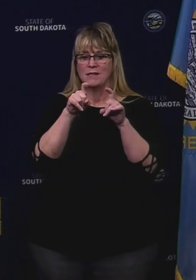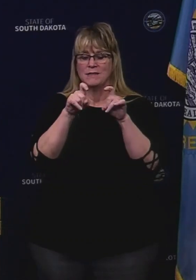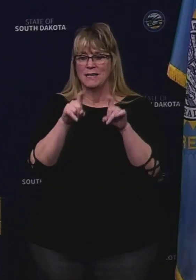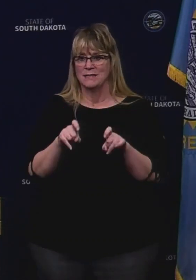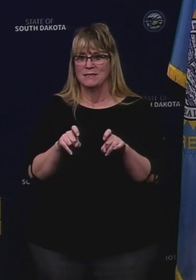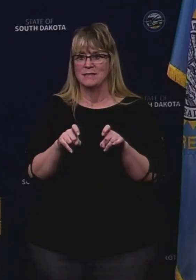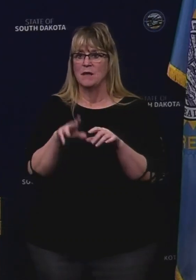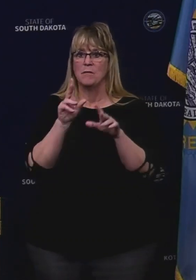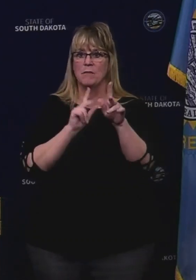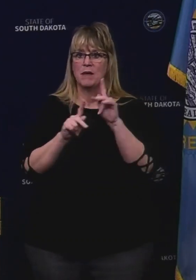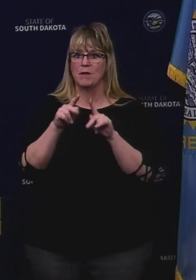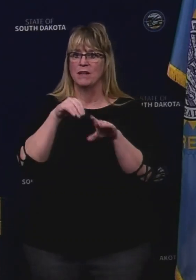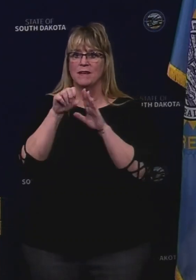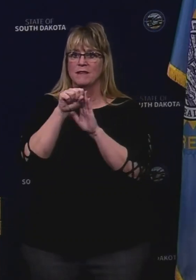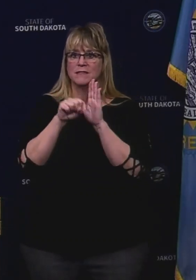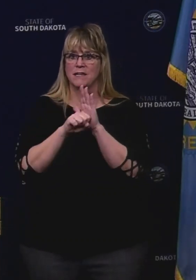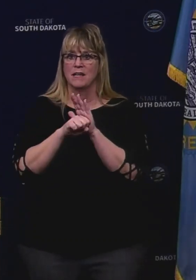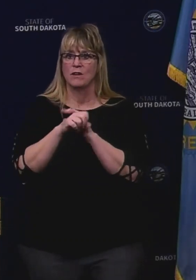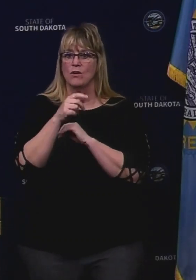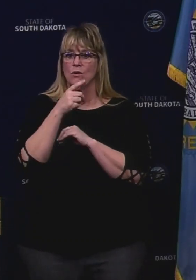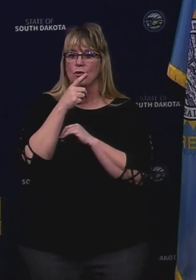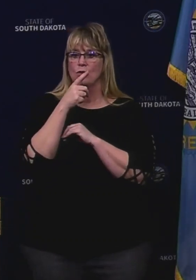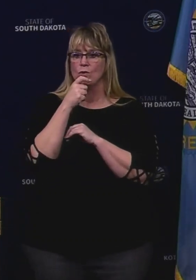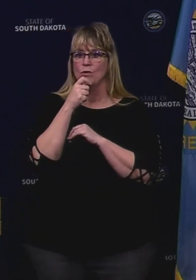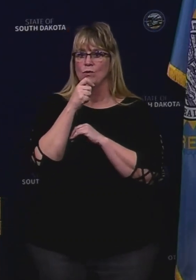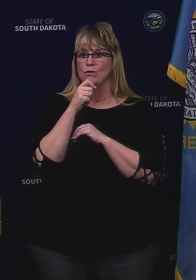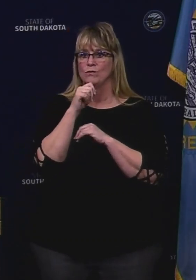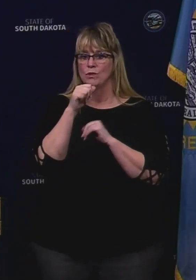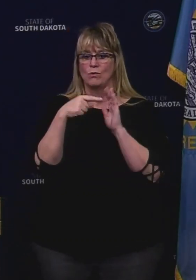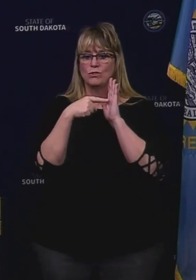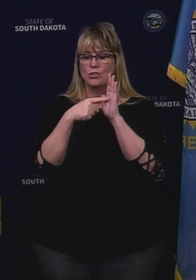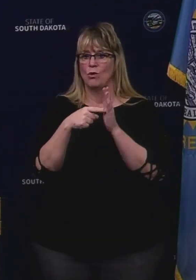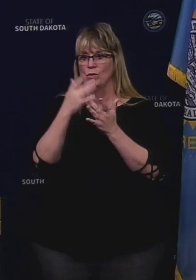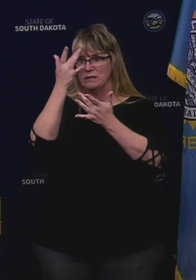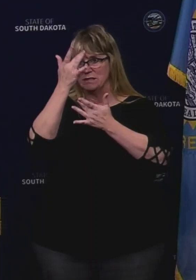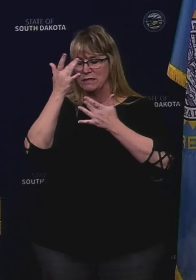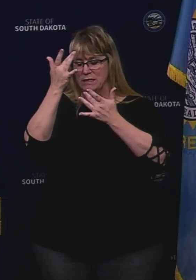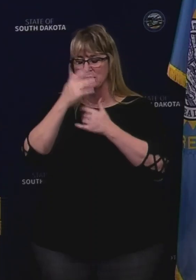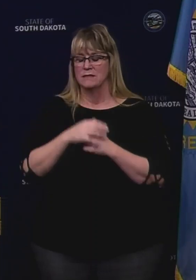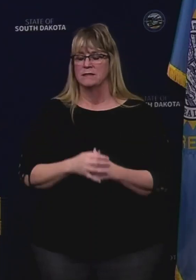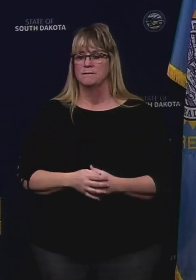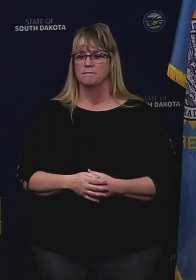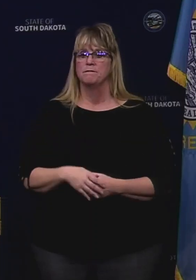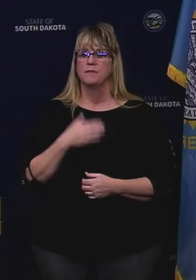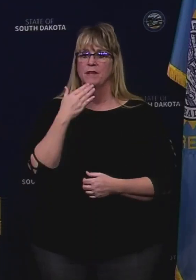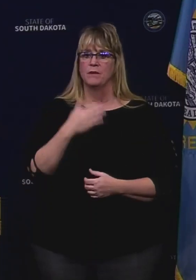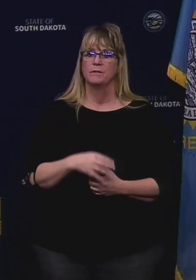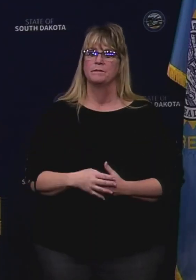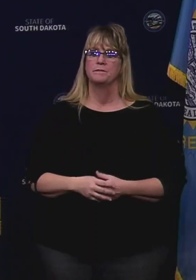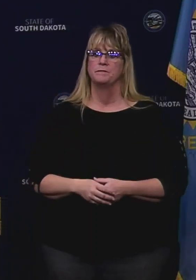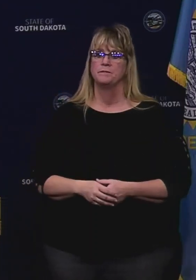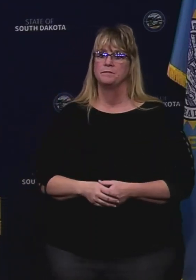testing people in the state that don't have any symptoms. Thank you.